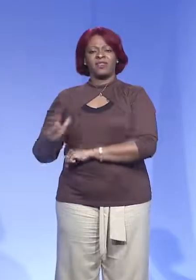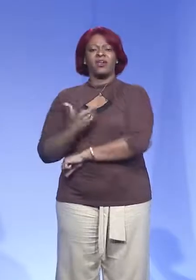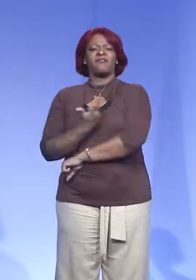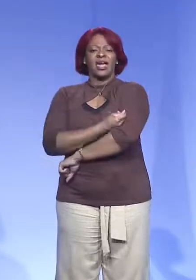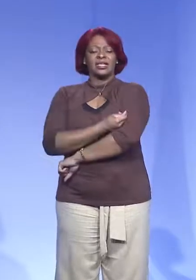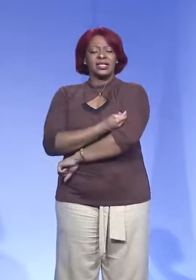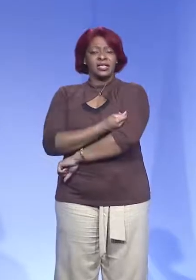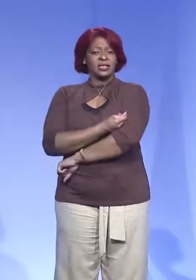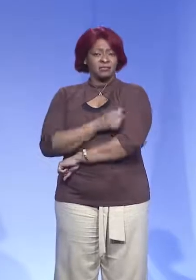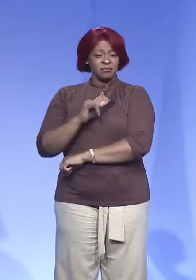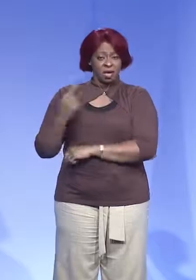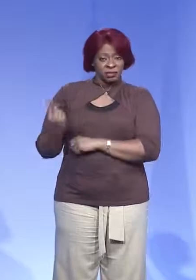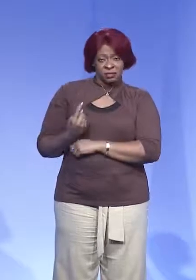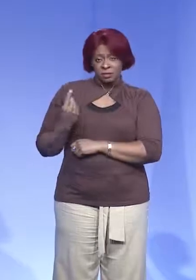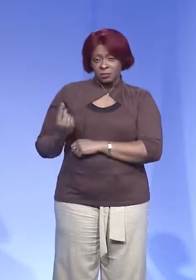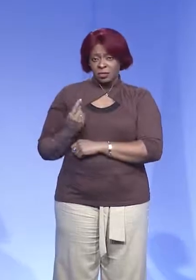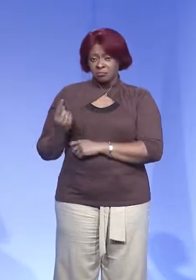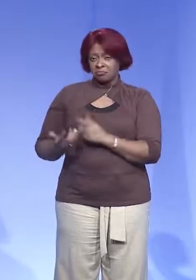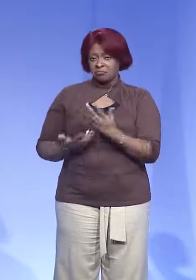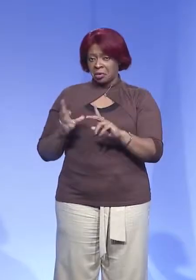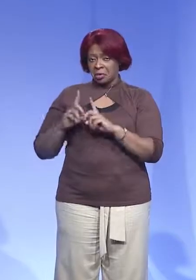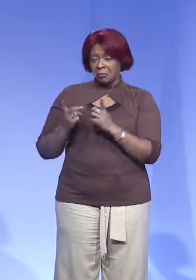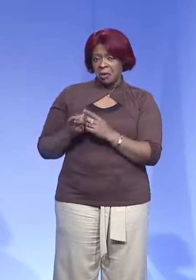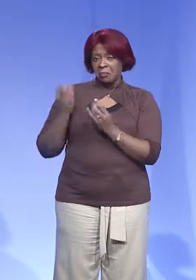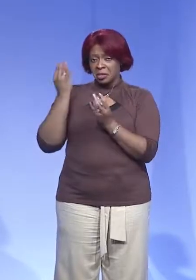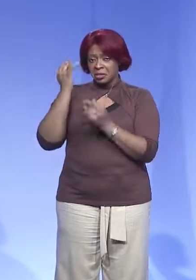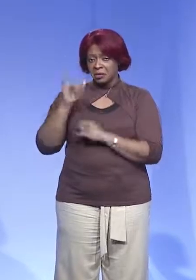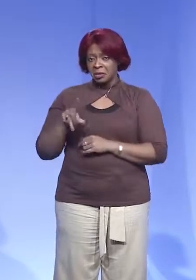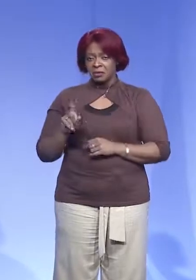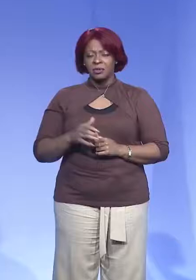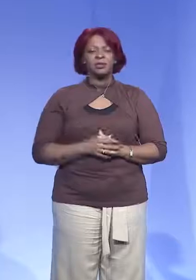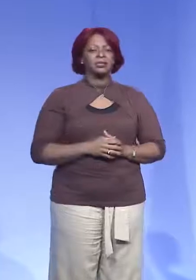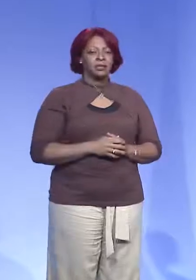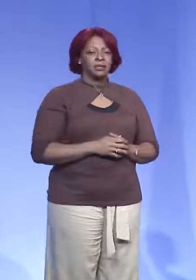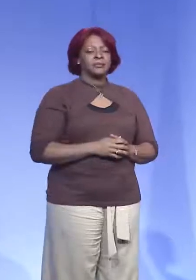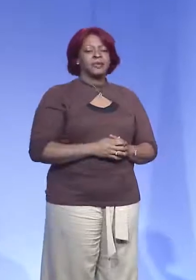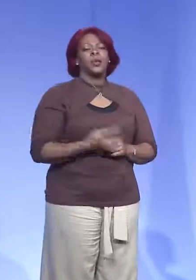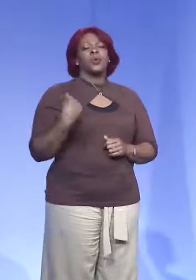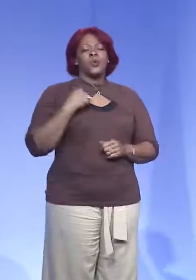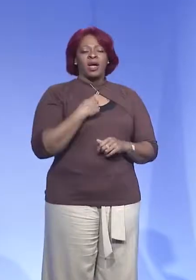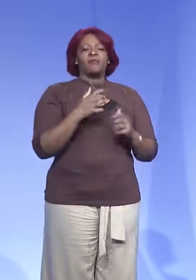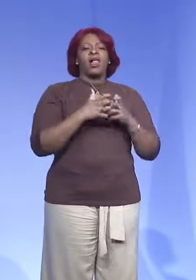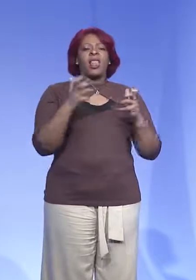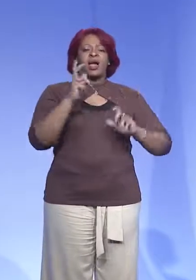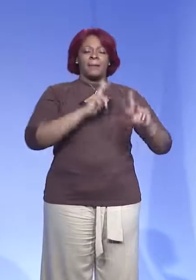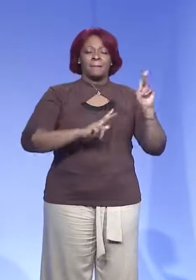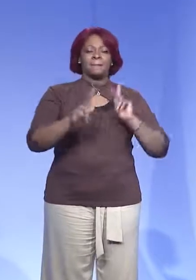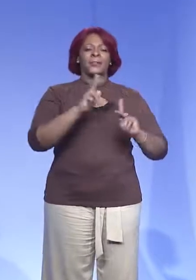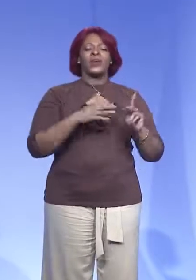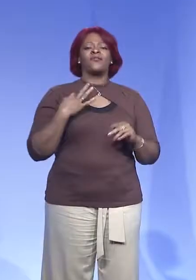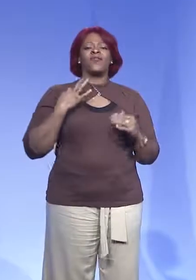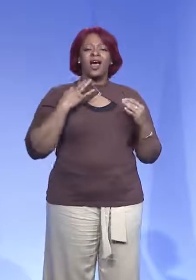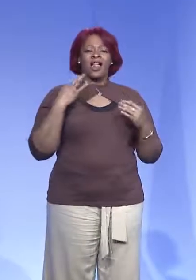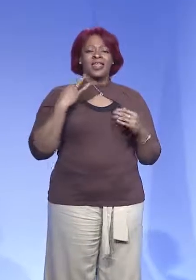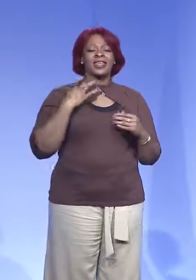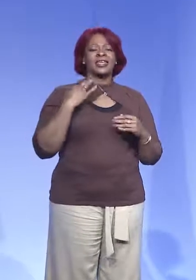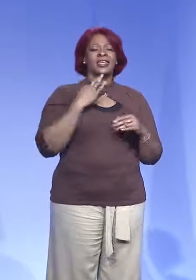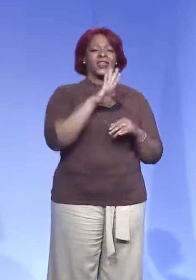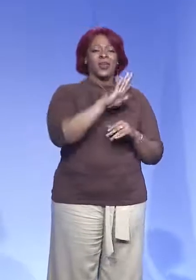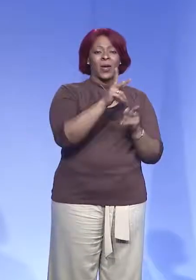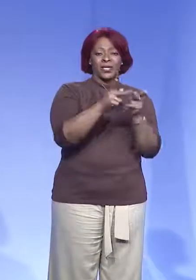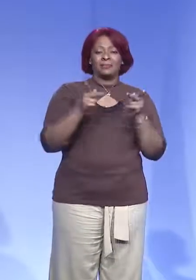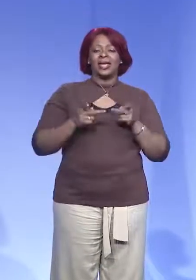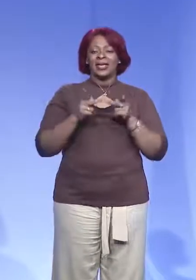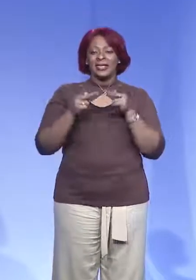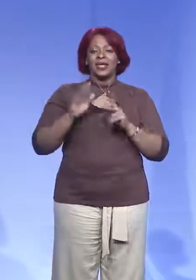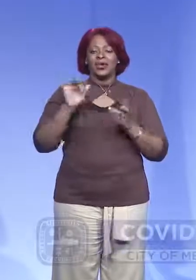vaccines. Is this something that the department would consider? So we have a lot of people who have volunteered space. They